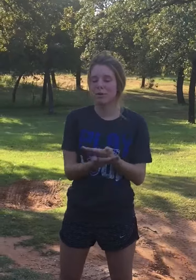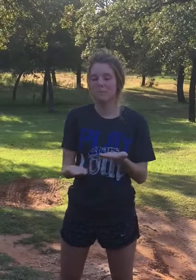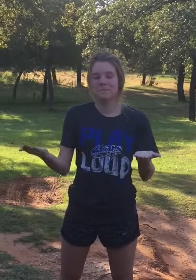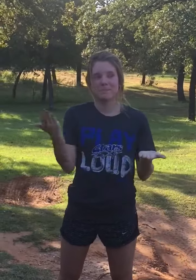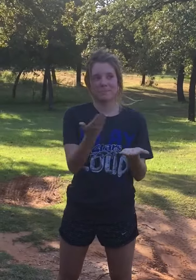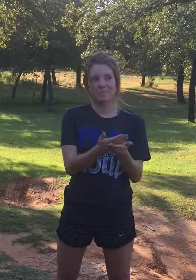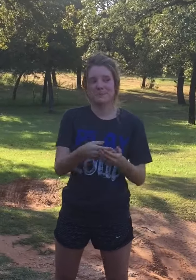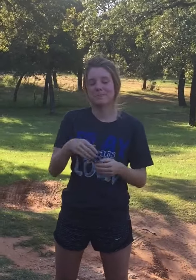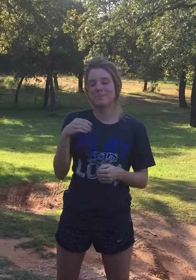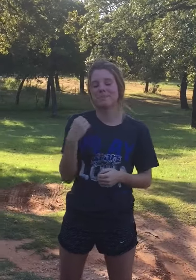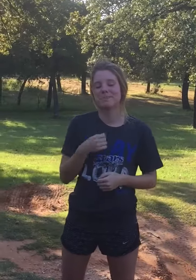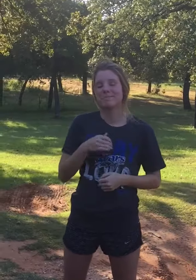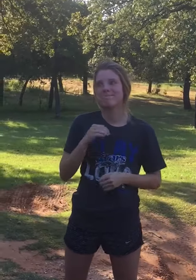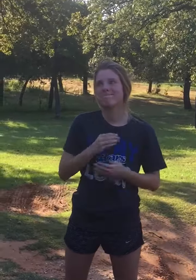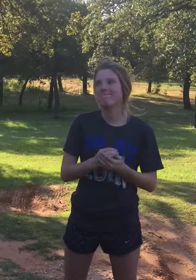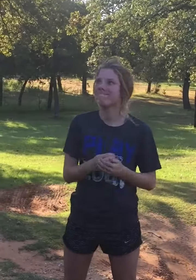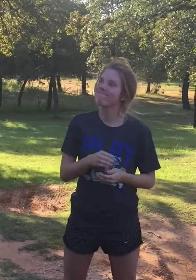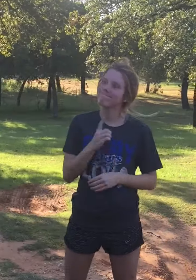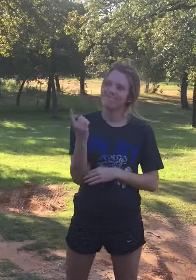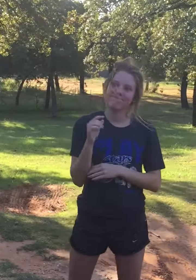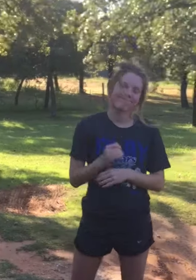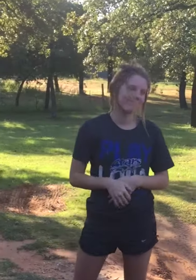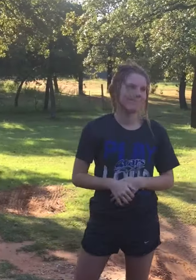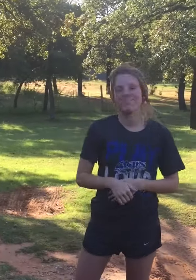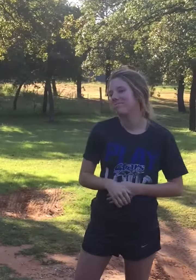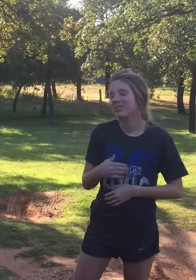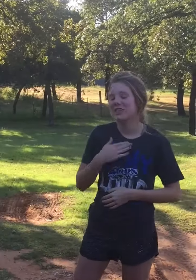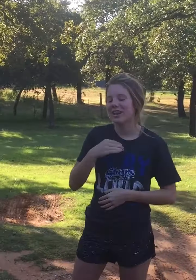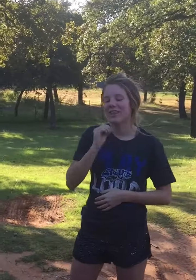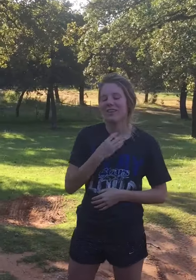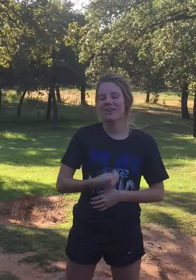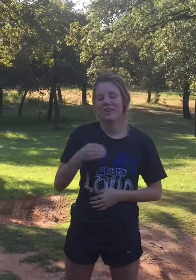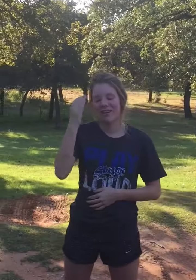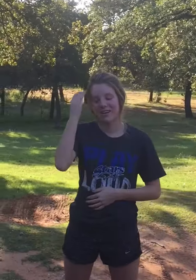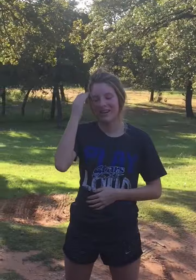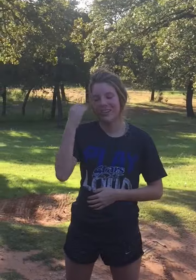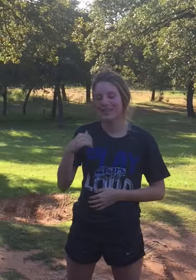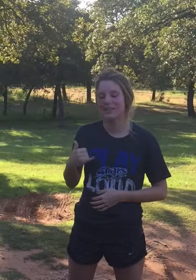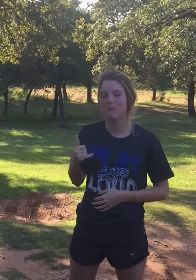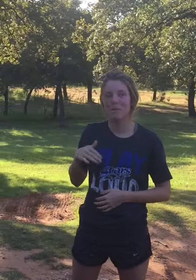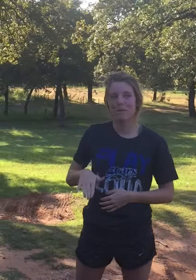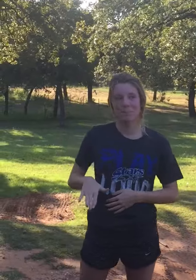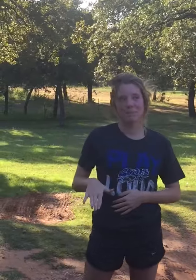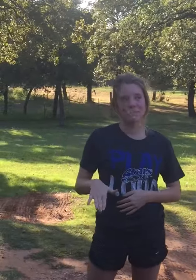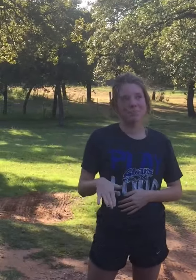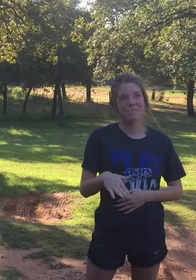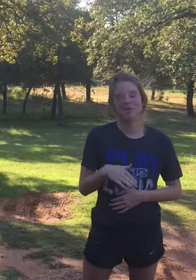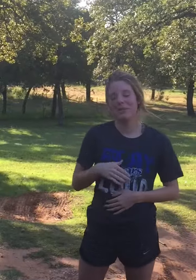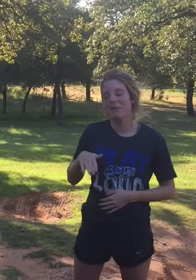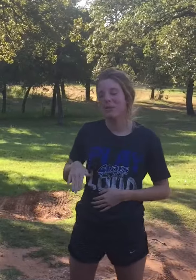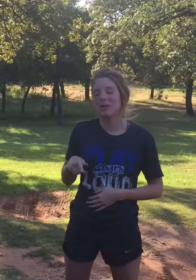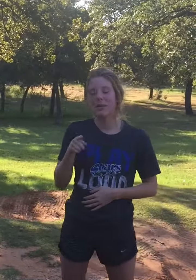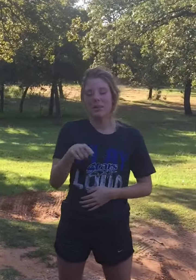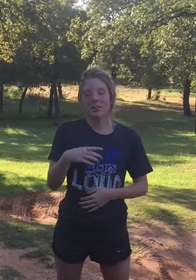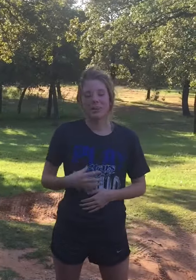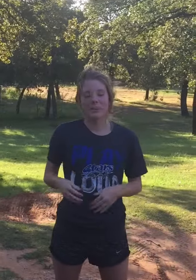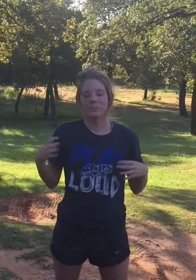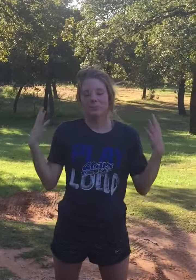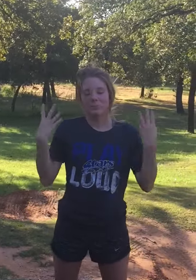almost to be dead. I I'd have thought to slip a bone in the pocket of your